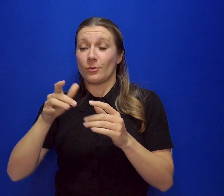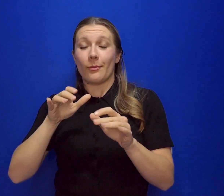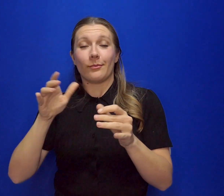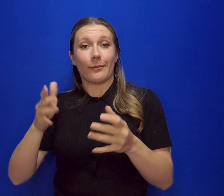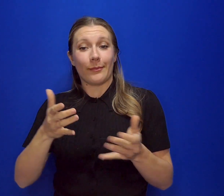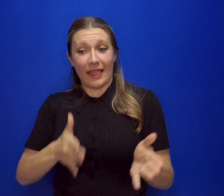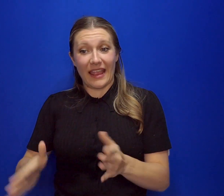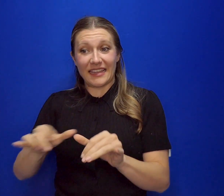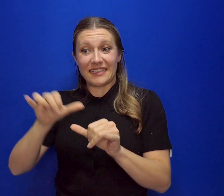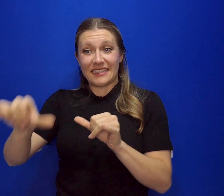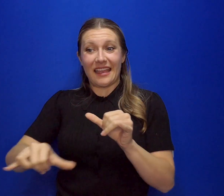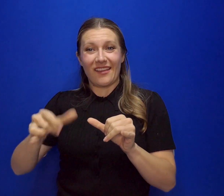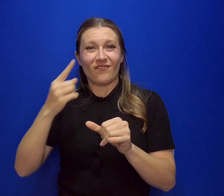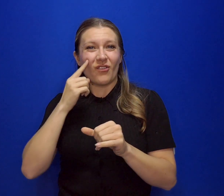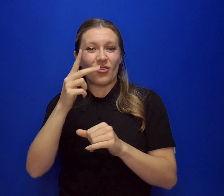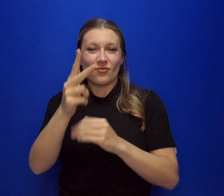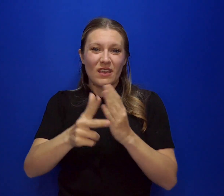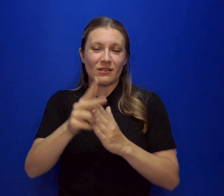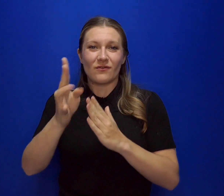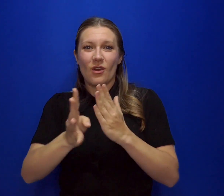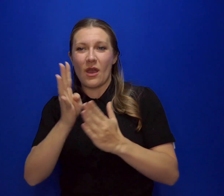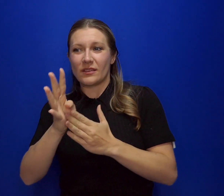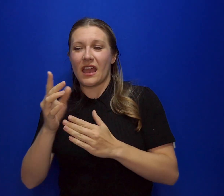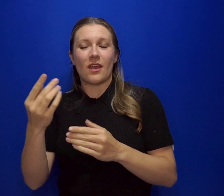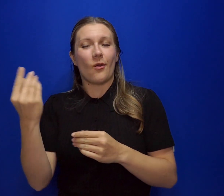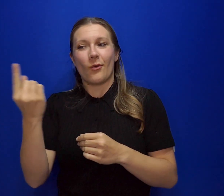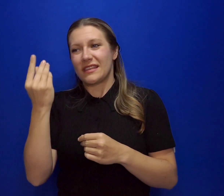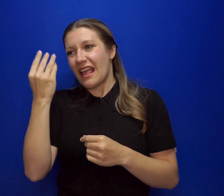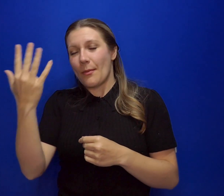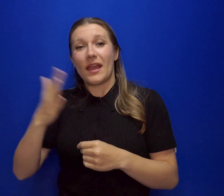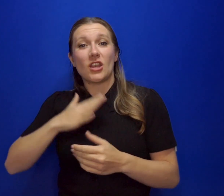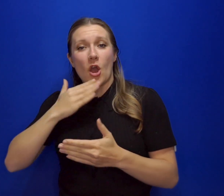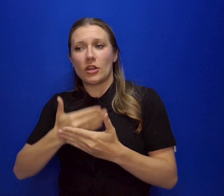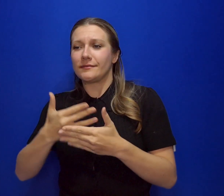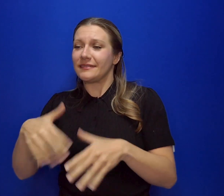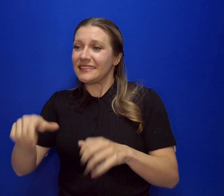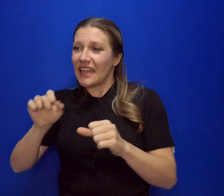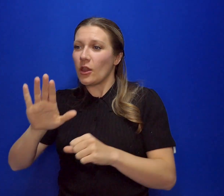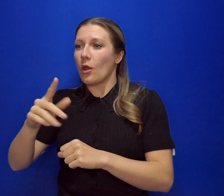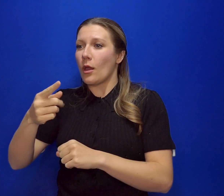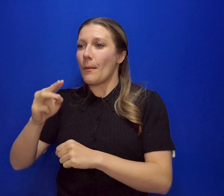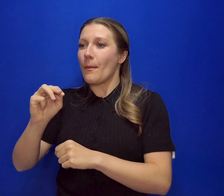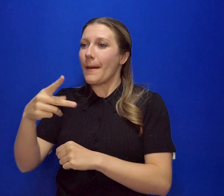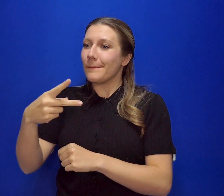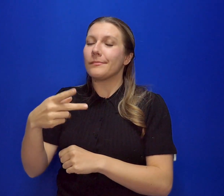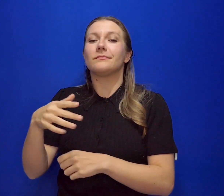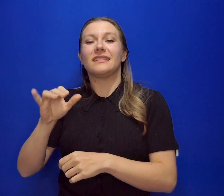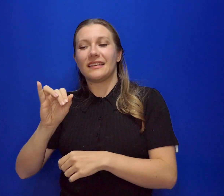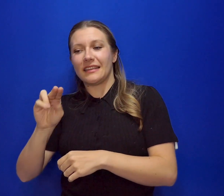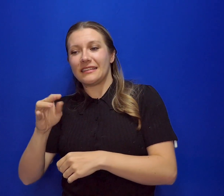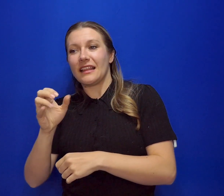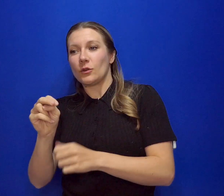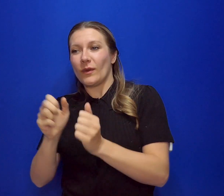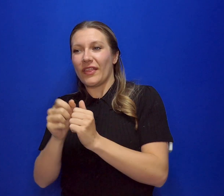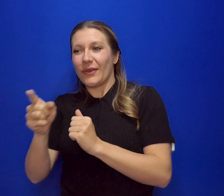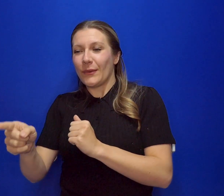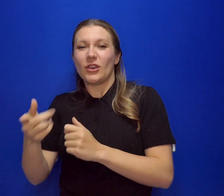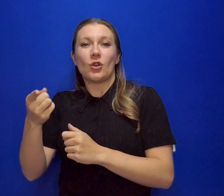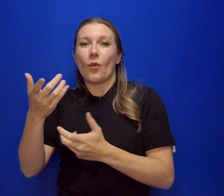3 or 4 hours. I always say to my daughter, I'm like, take a pump with you. Yeah. A little bit of insulin, a pump. I'm like, you don't want this whole day to be ruined. If you bang into a door